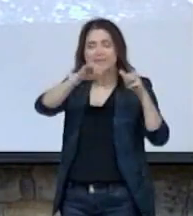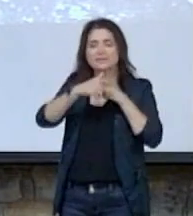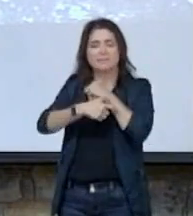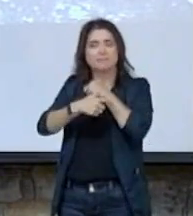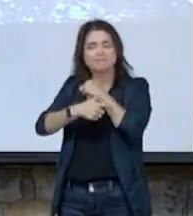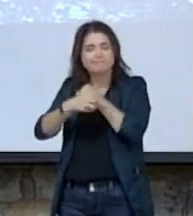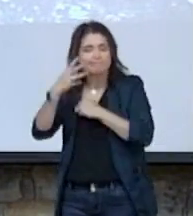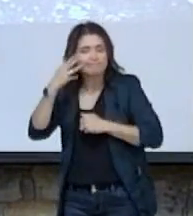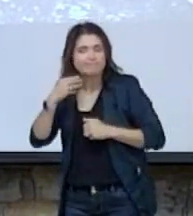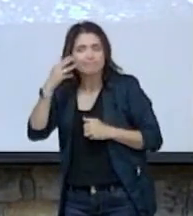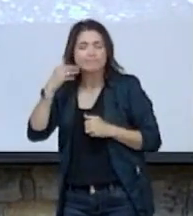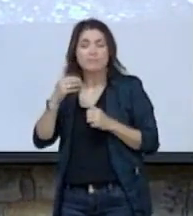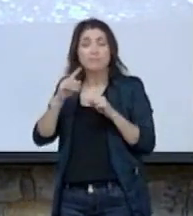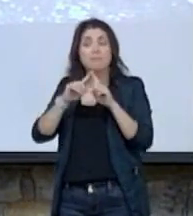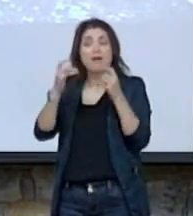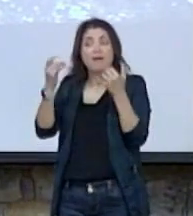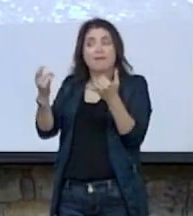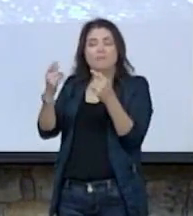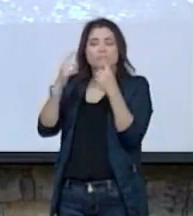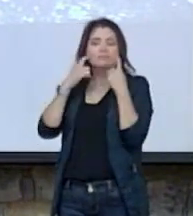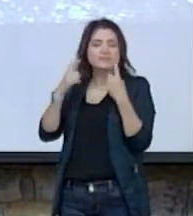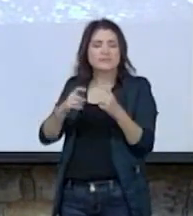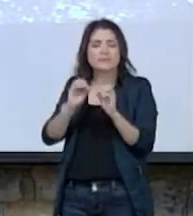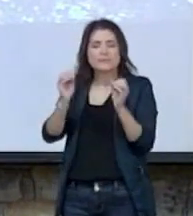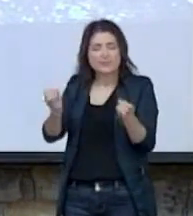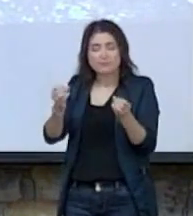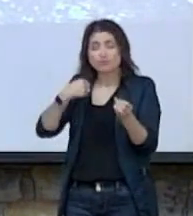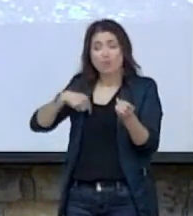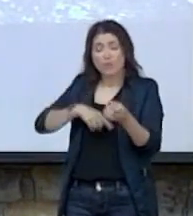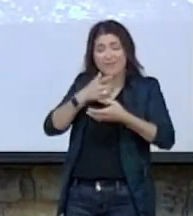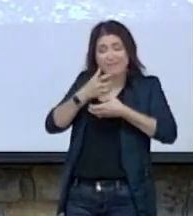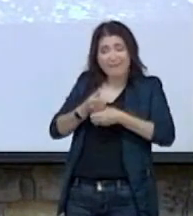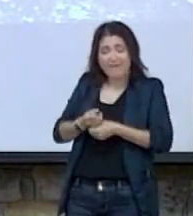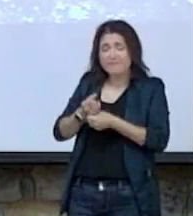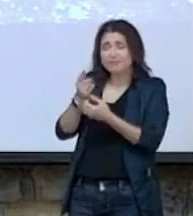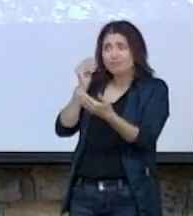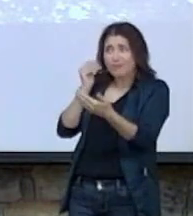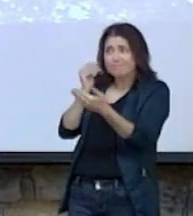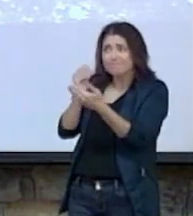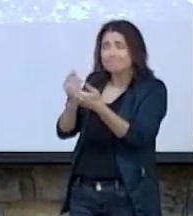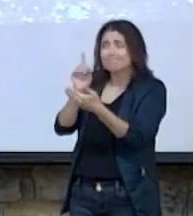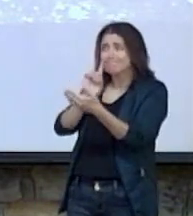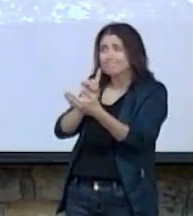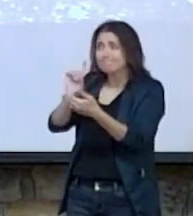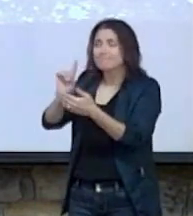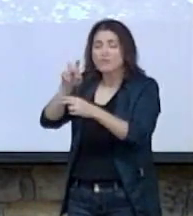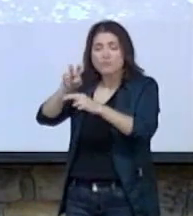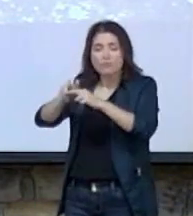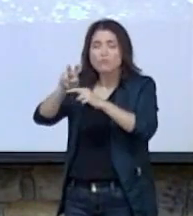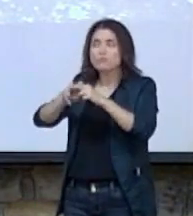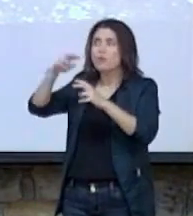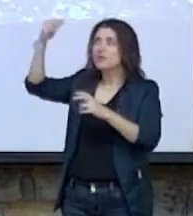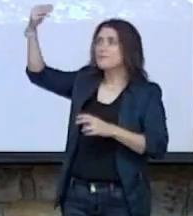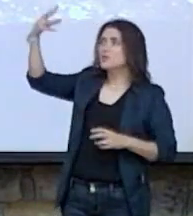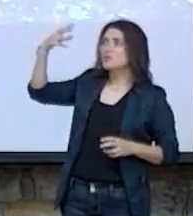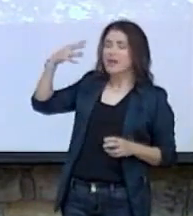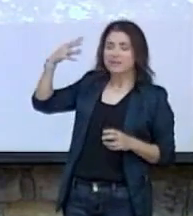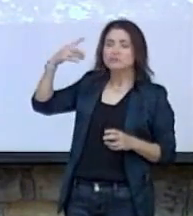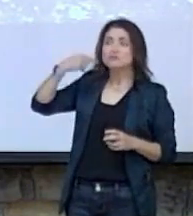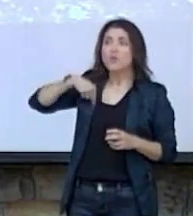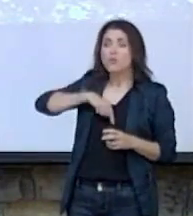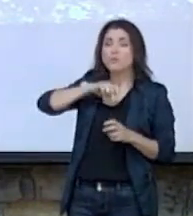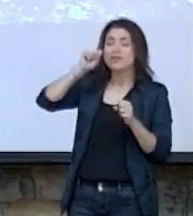sin. Let us then with confidence draw near to the throne of grace, that we may receive mercy and find grace to help in time of